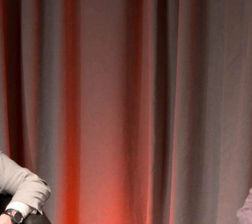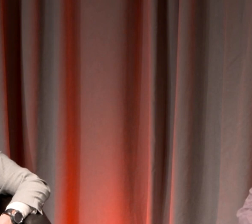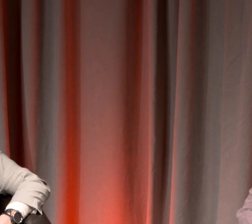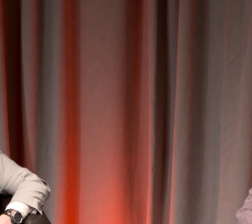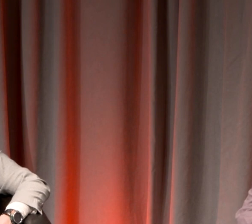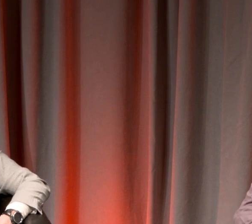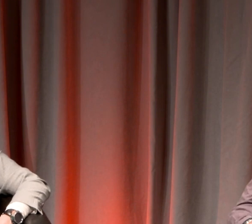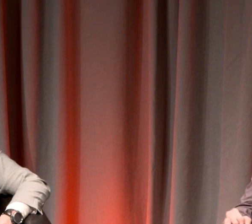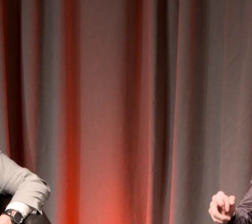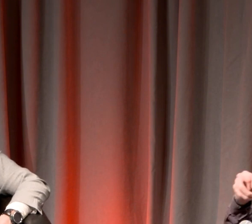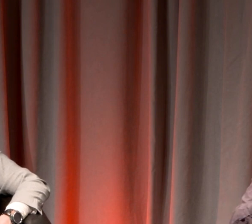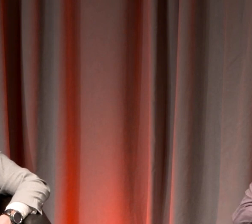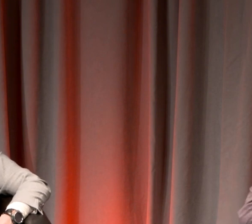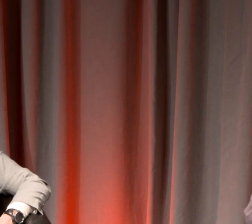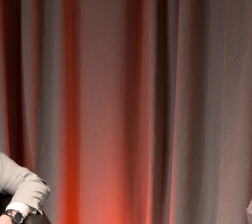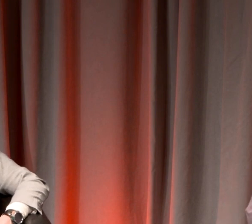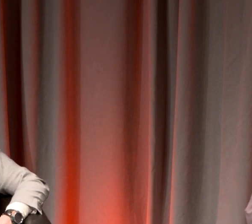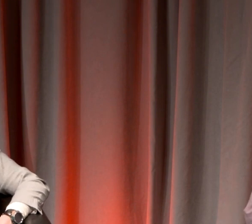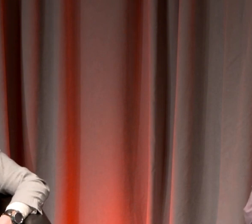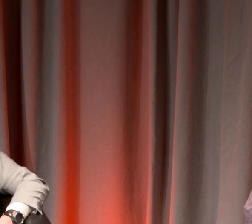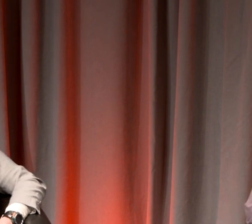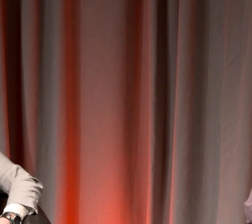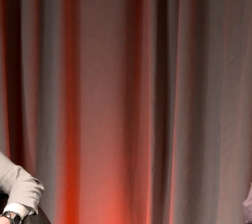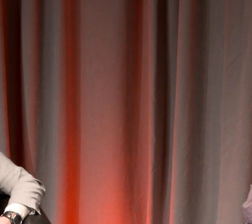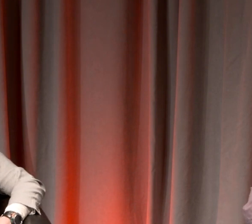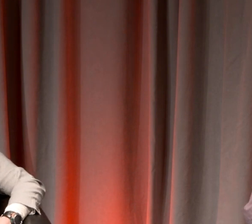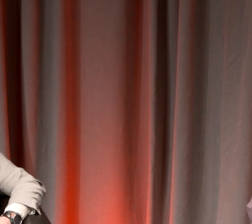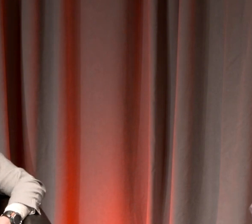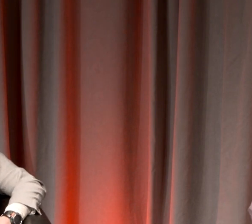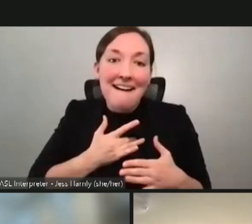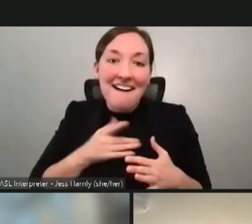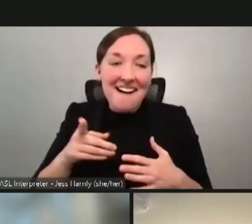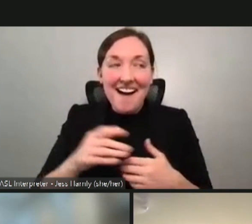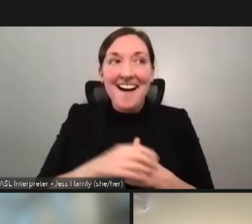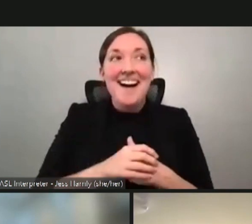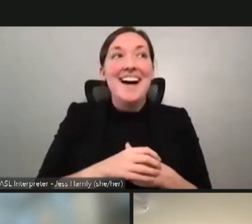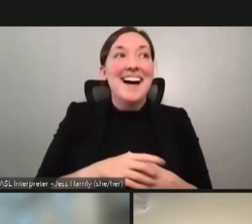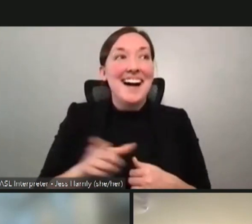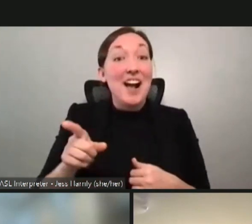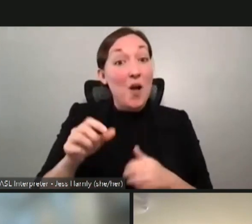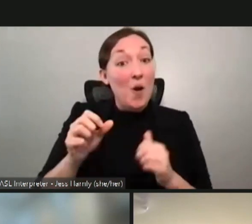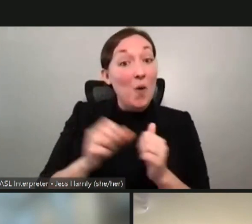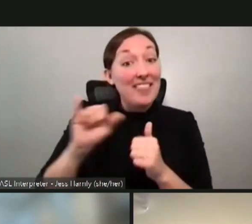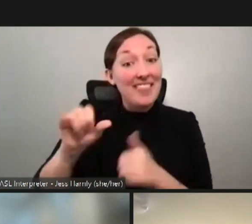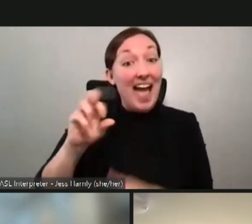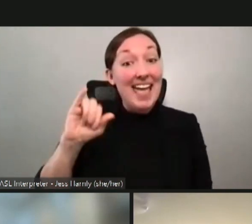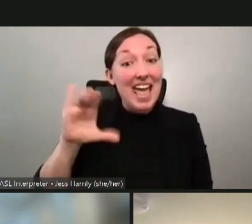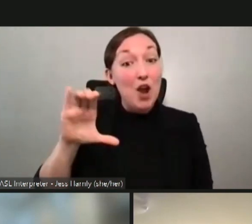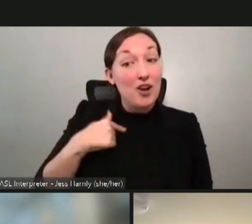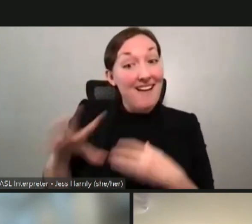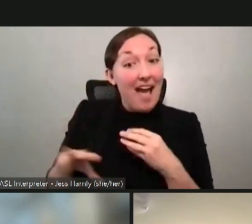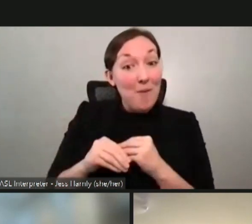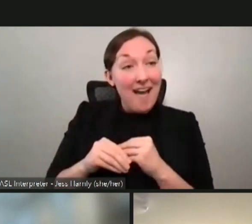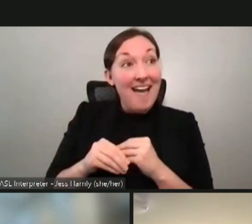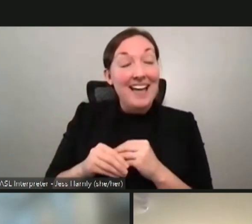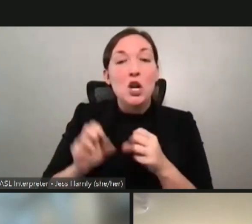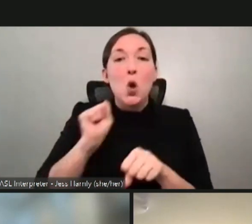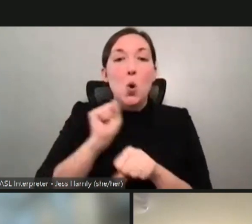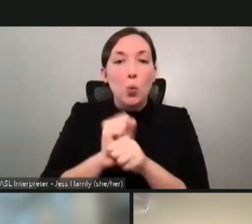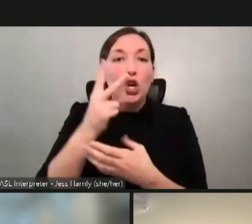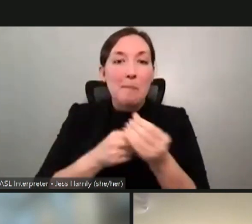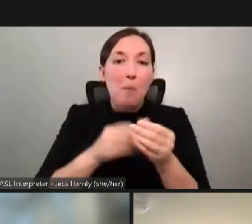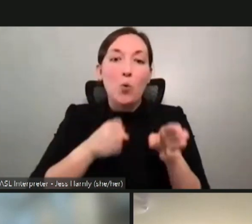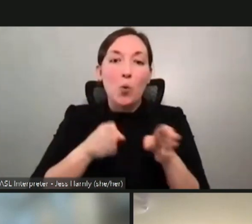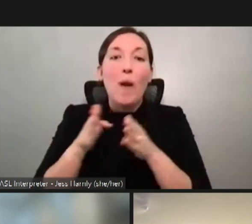Oh man, uh, you're, you're, you're pulling all the heartstrings, right? So, so with that, Eric, um, it works both ways. The